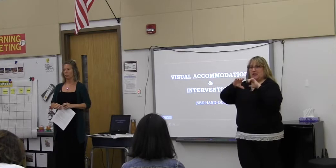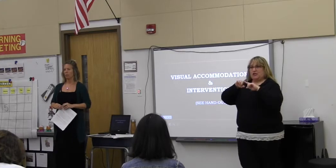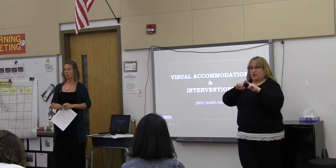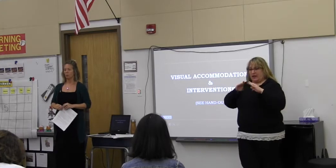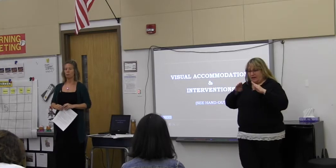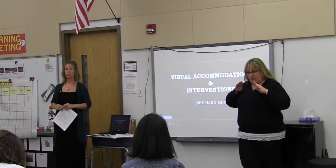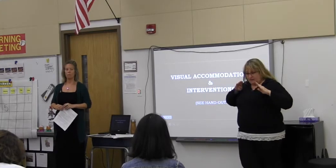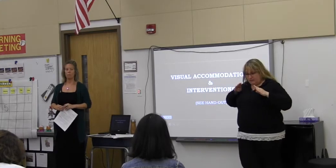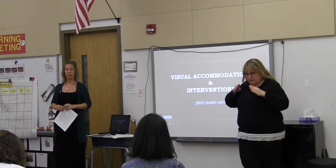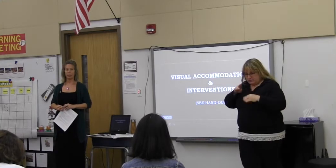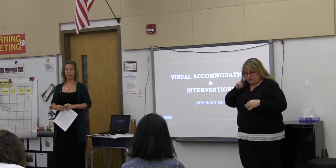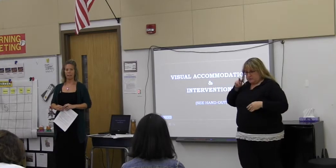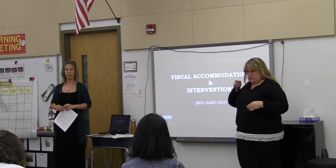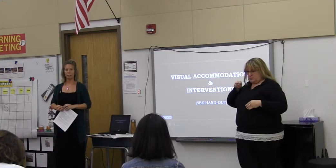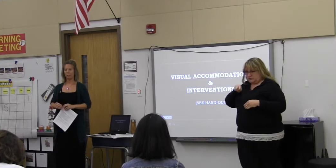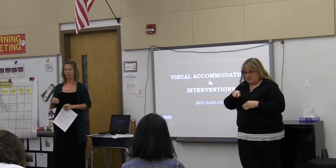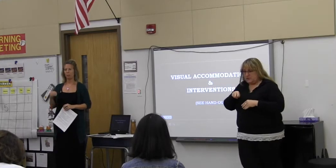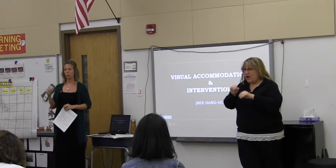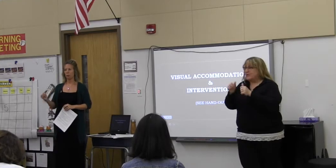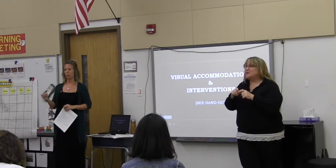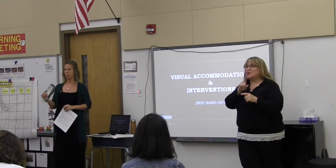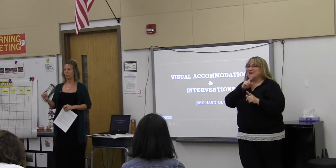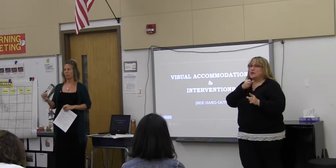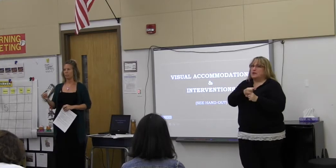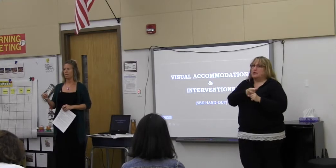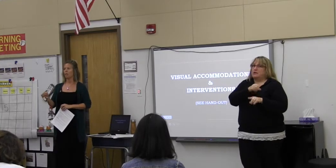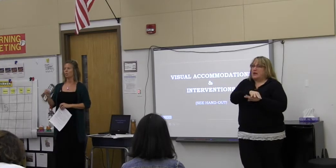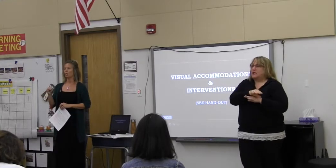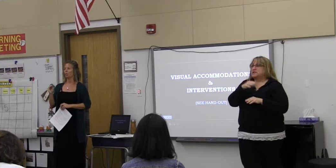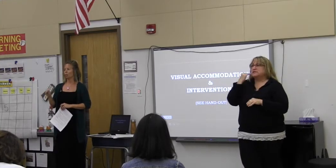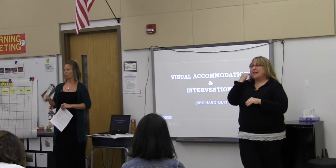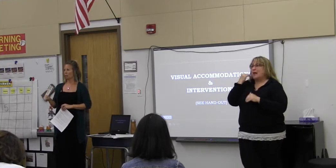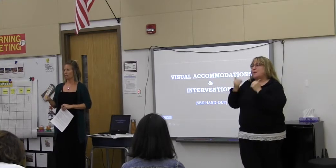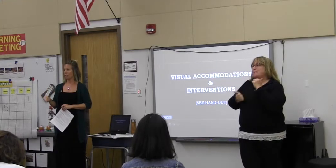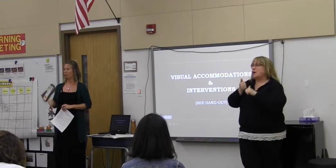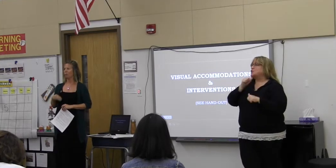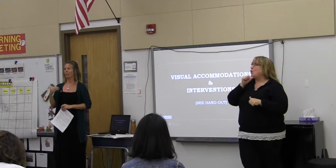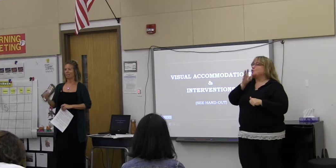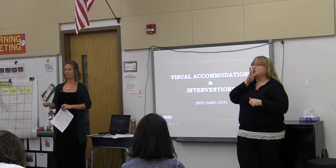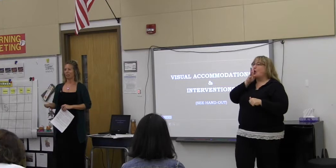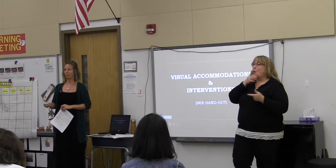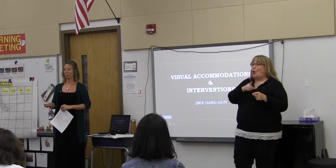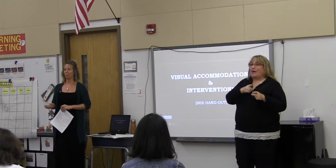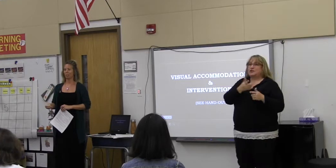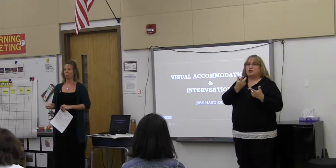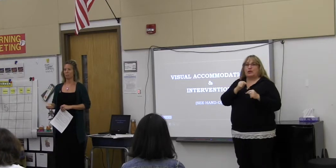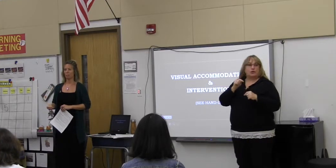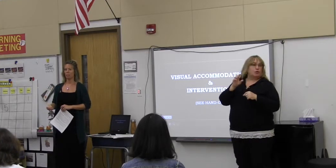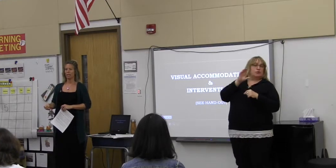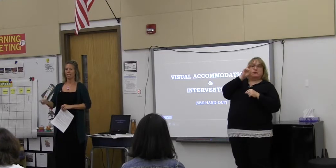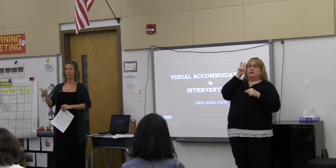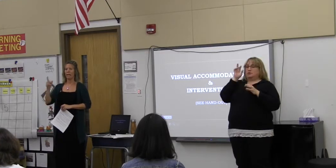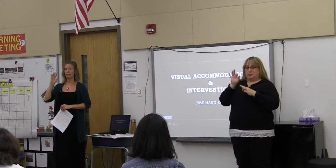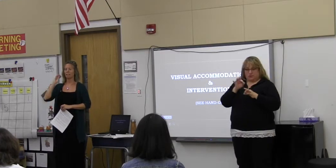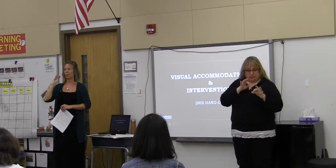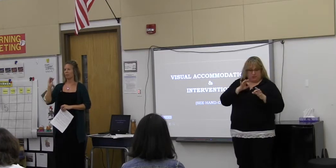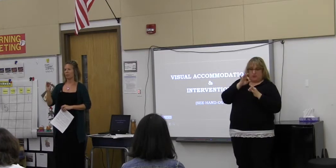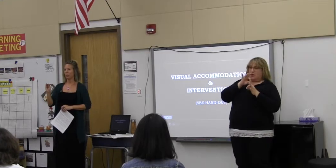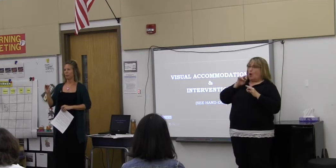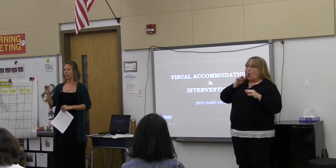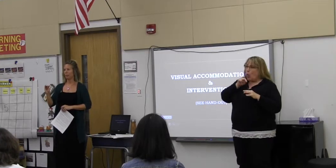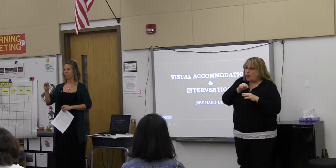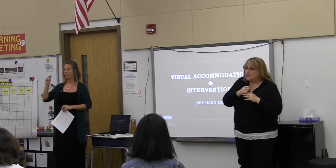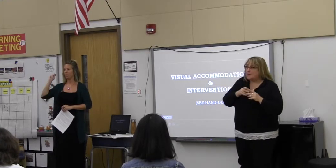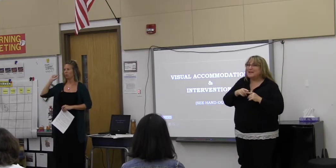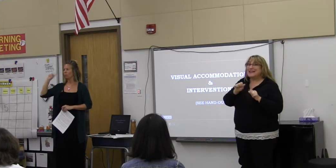object. This one really impacts Stan. If you're working with Stan, don't talk to him while he's trying to look at something. He has very,